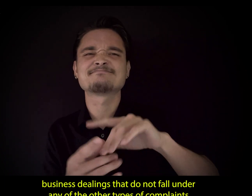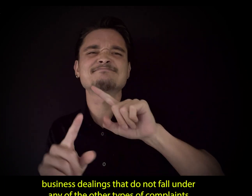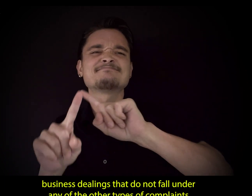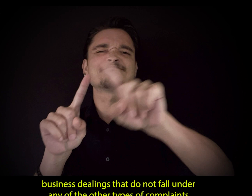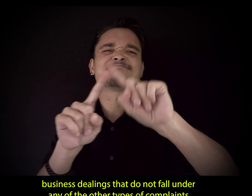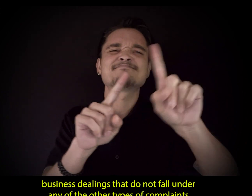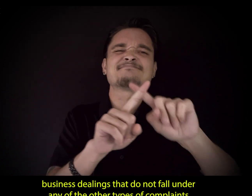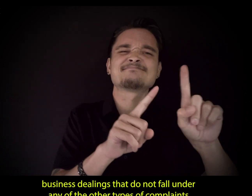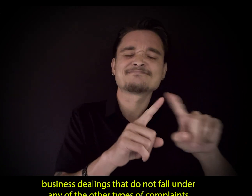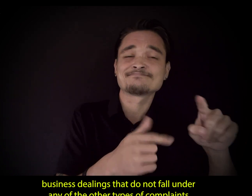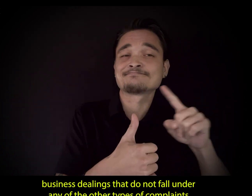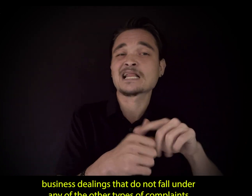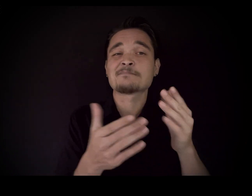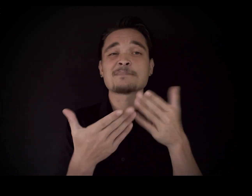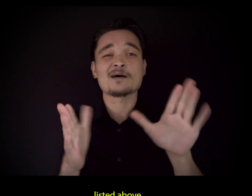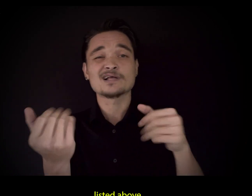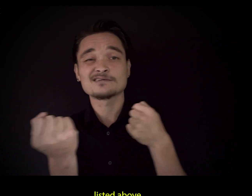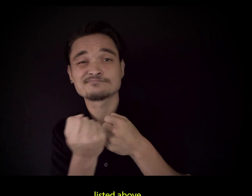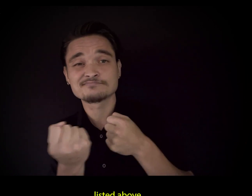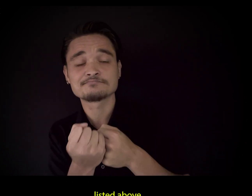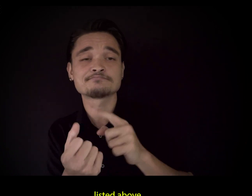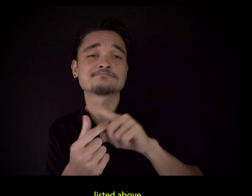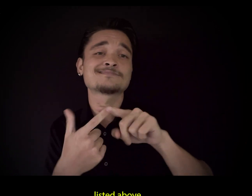other types of complaints listed above.